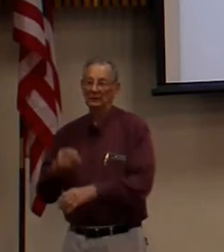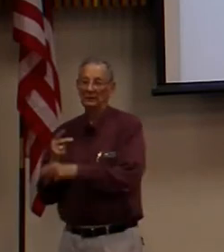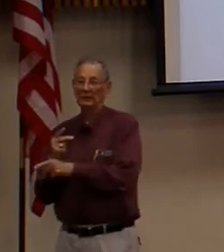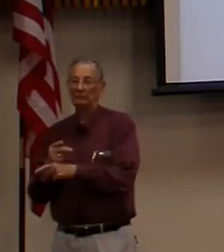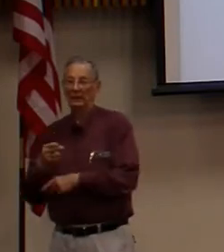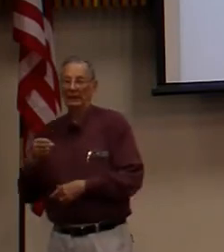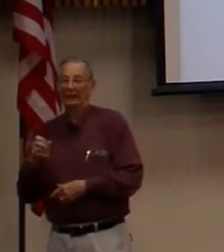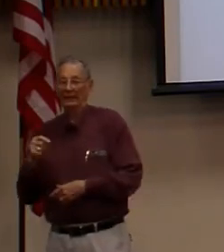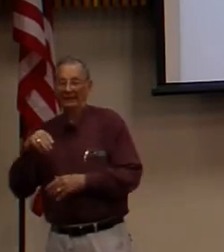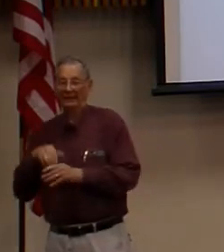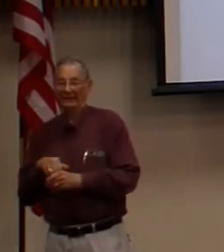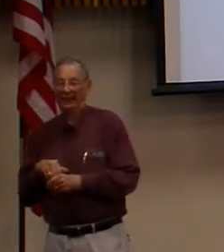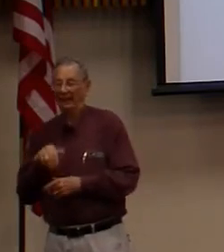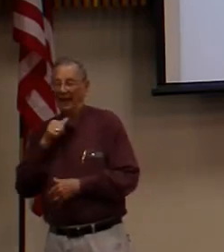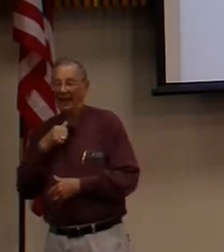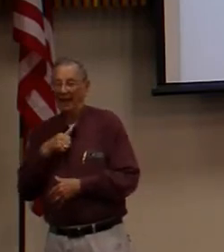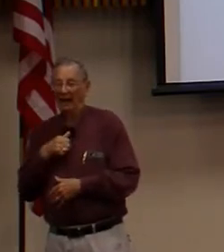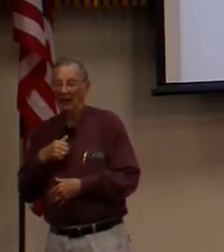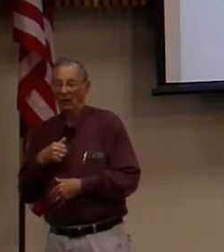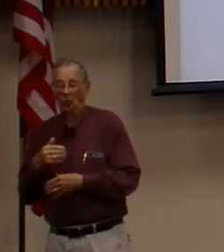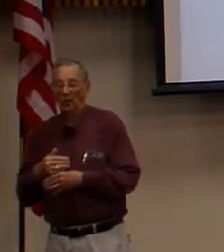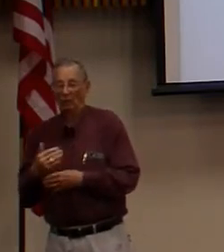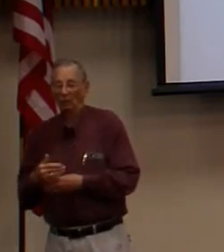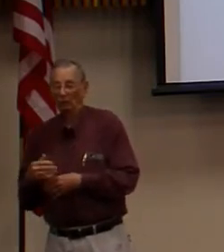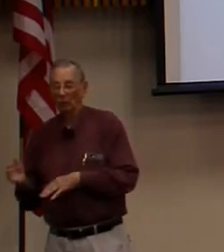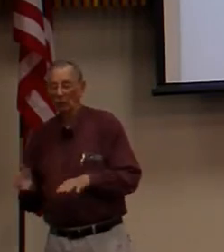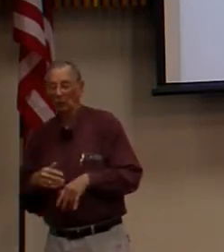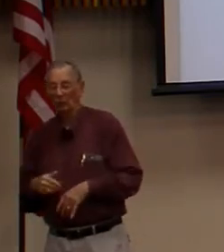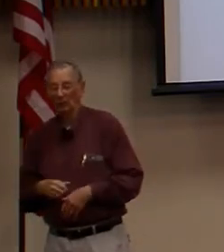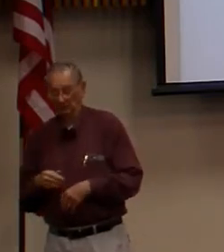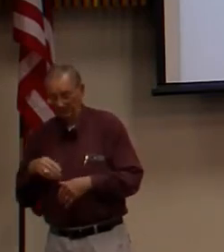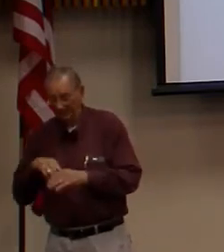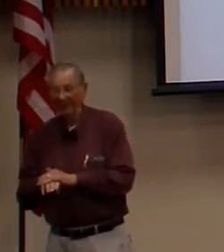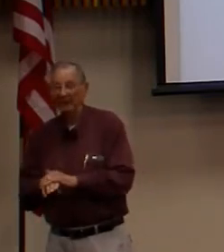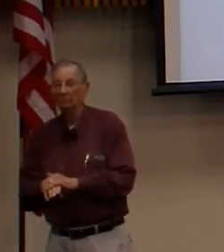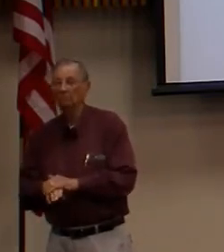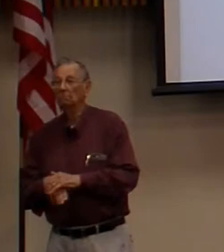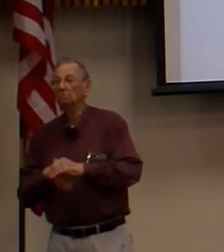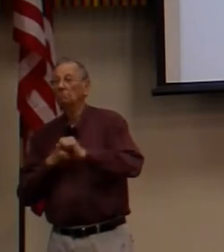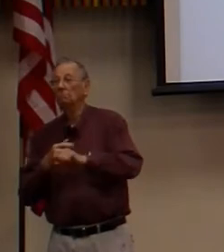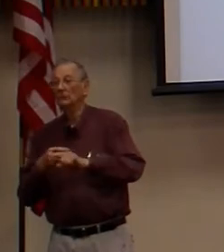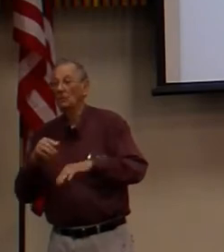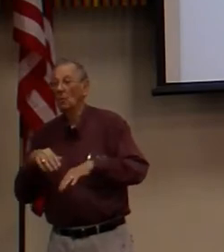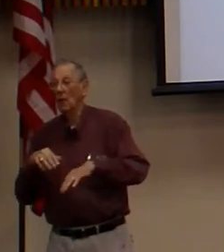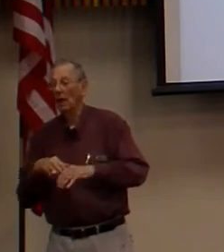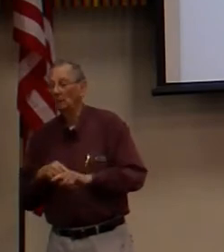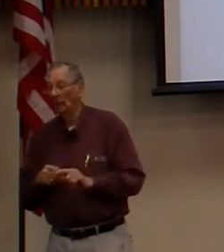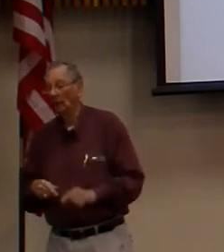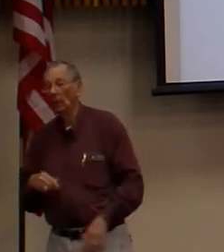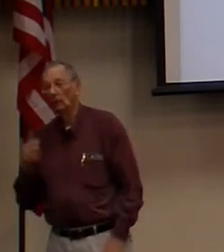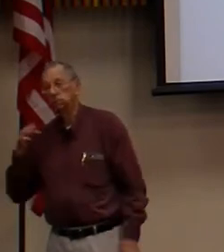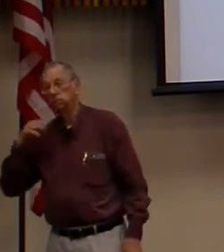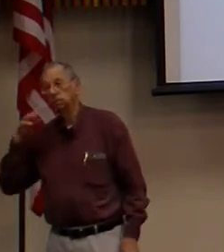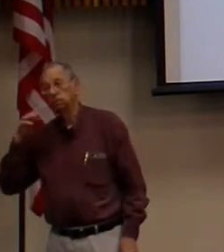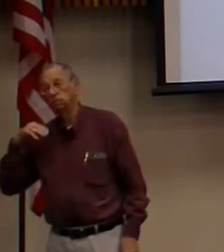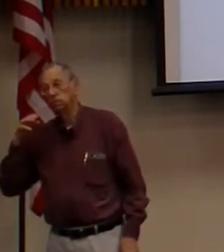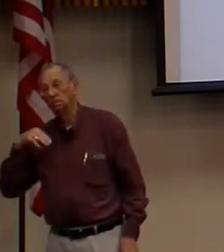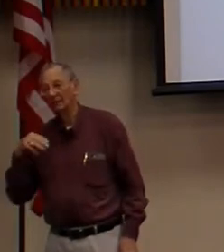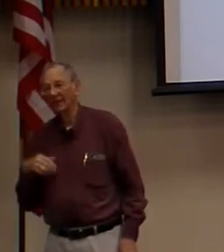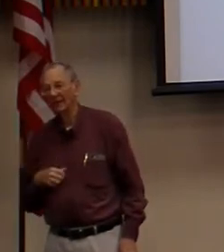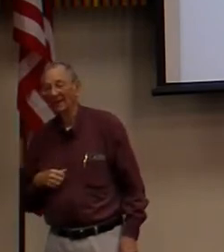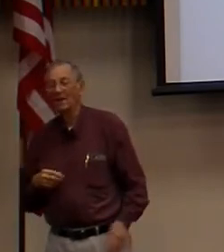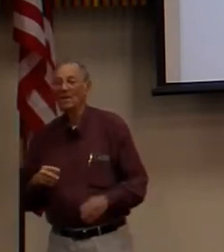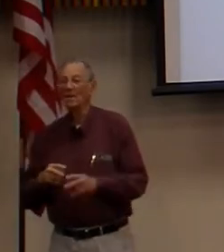There's not a lot of ventilation and stuff. But once again, as with other cases, we find them to be